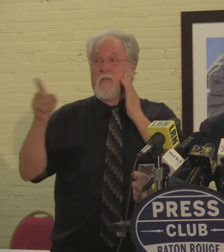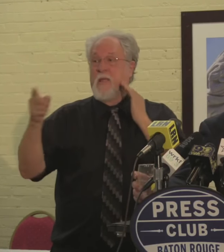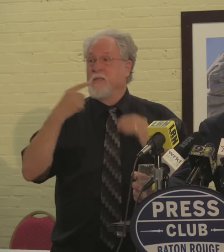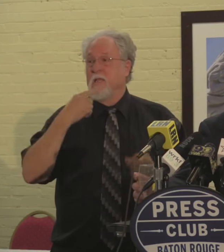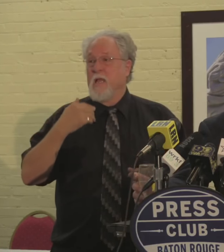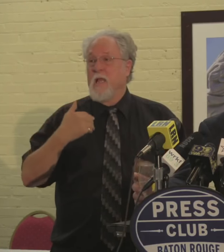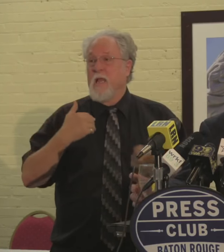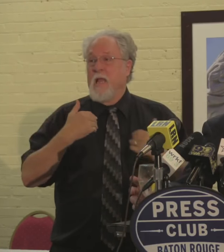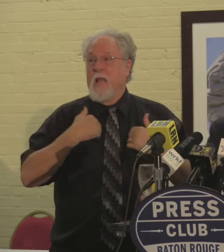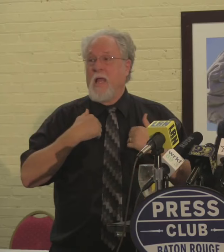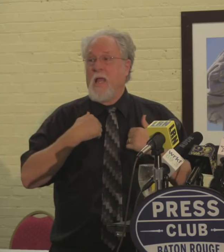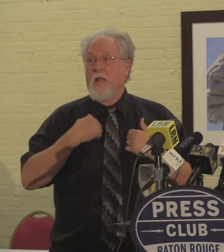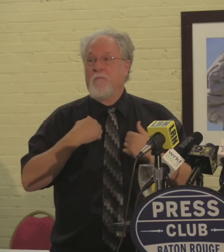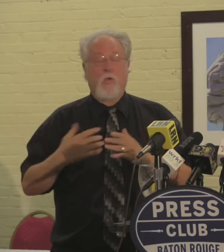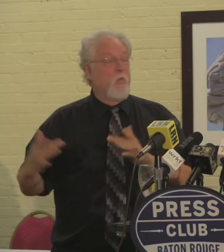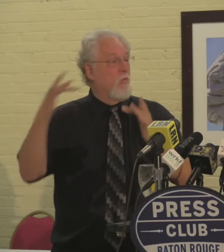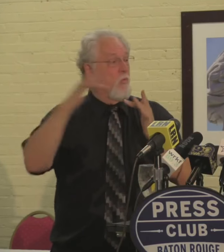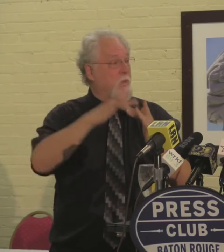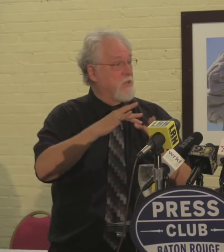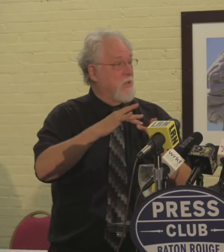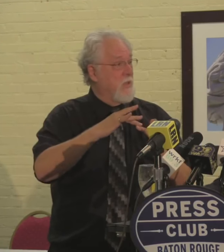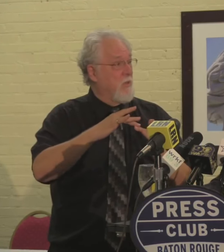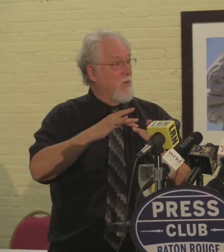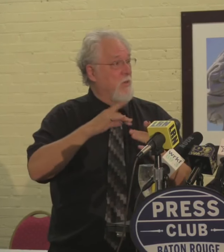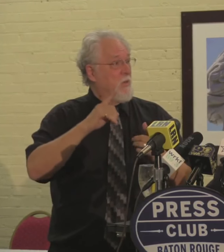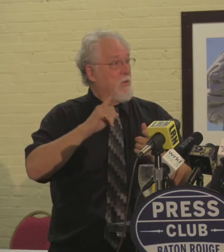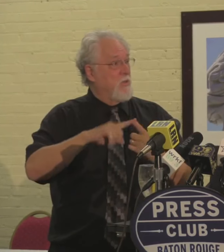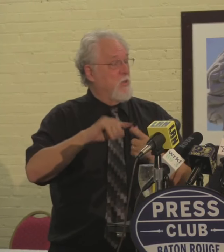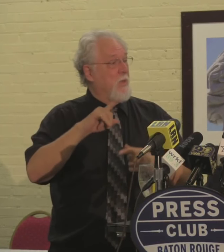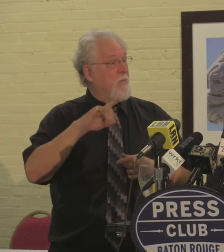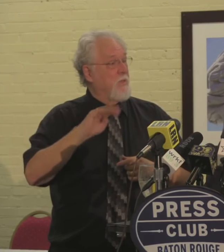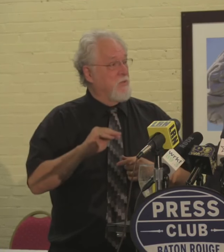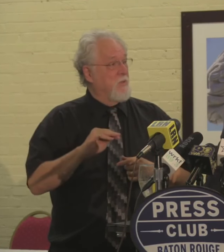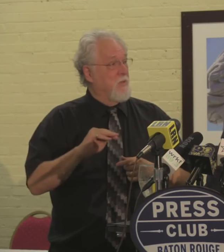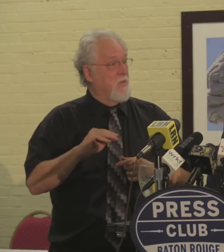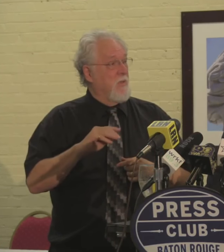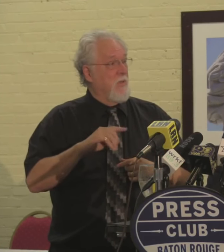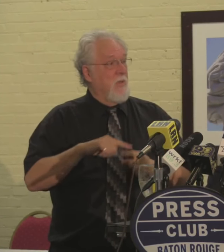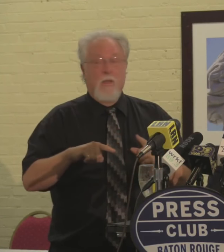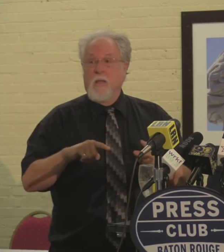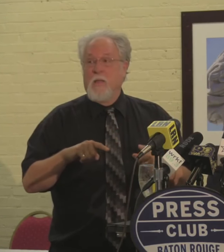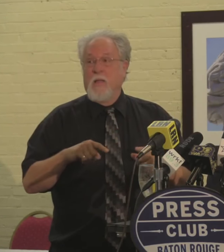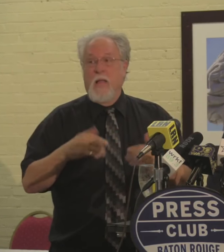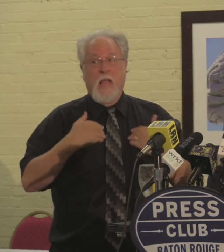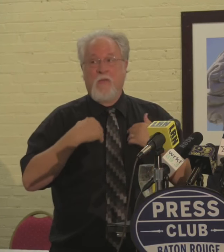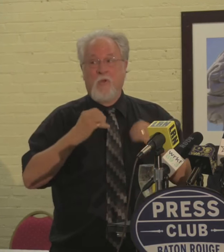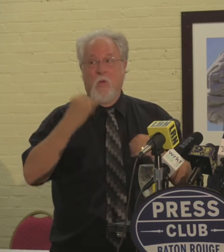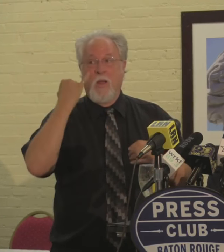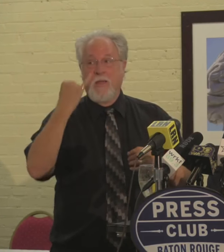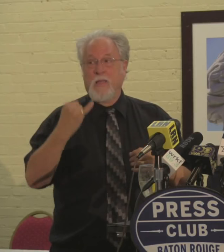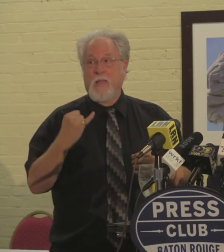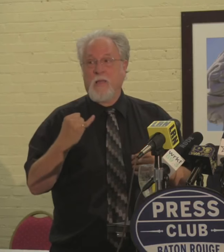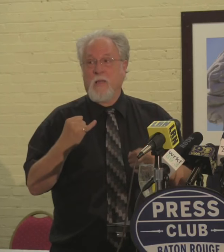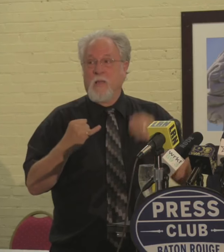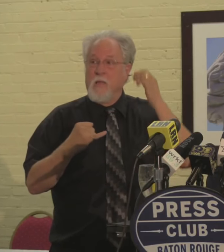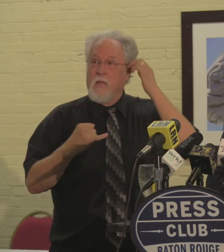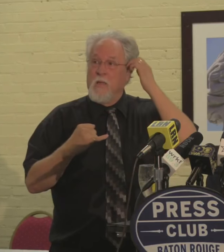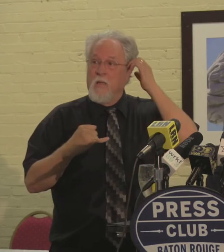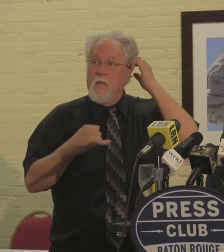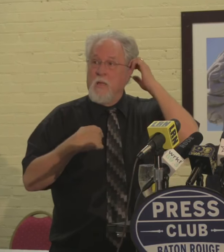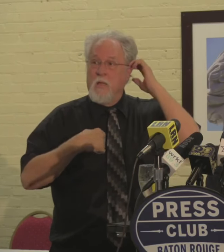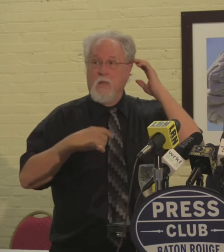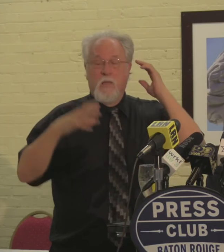have reached out in some semblance to the administration. They just don't have an idea as to the fiscal